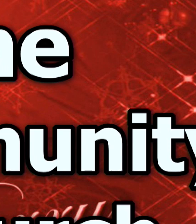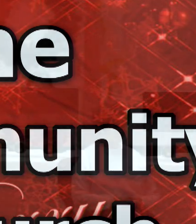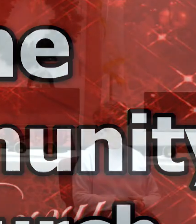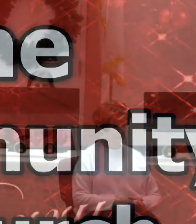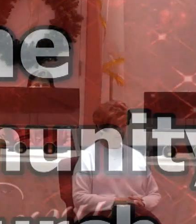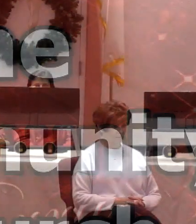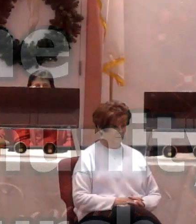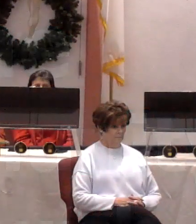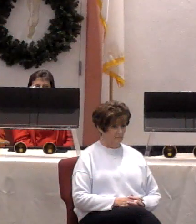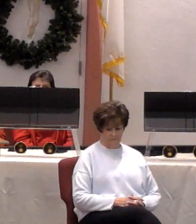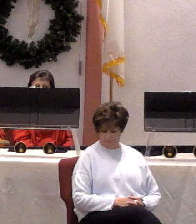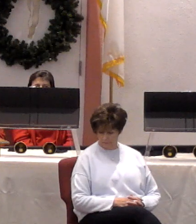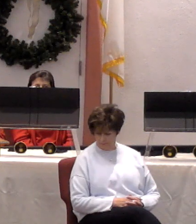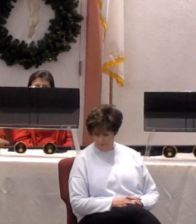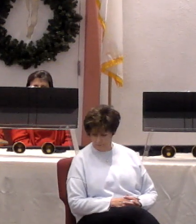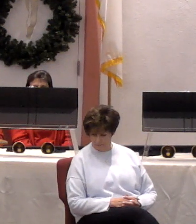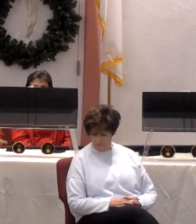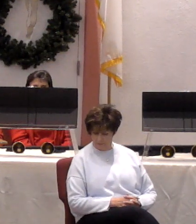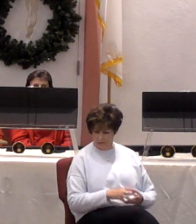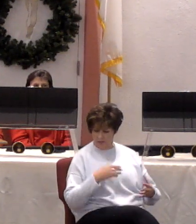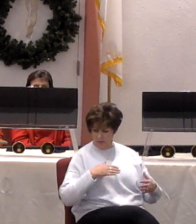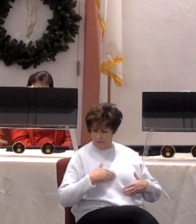Good evening. Good evening. Merry Christmas.